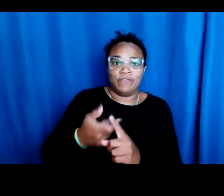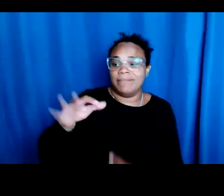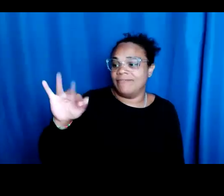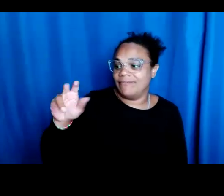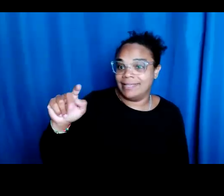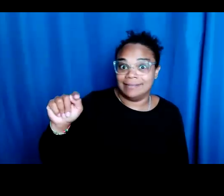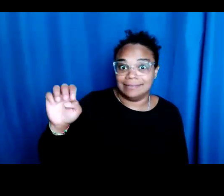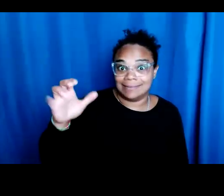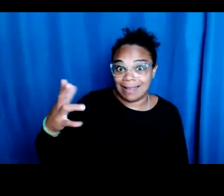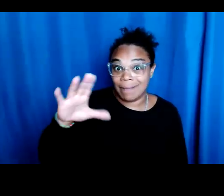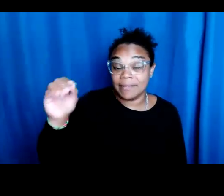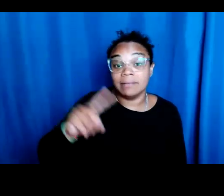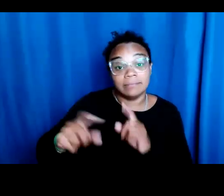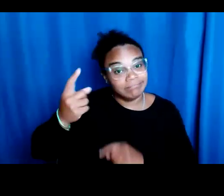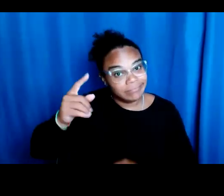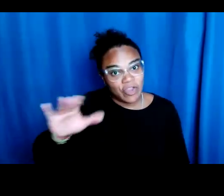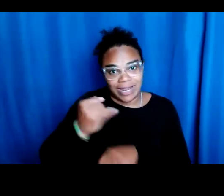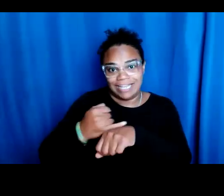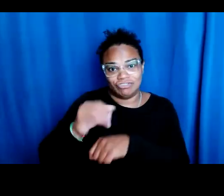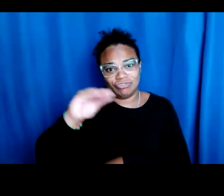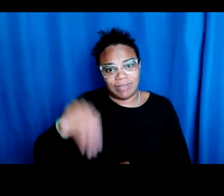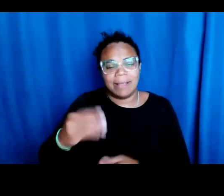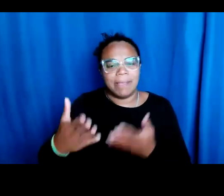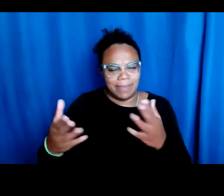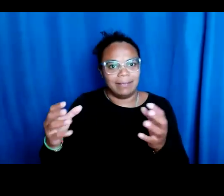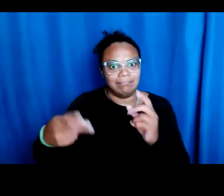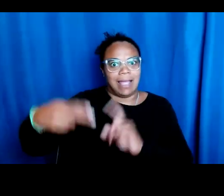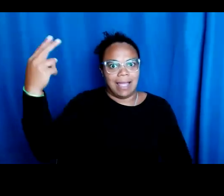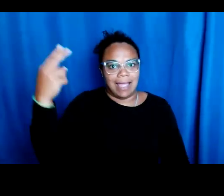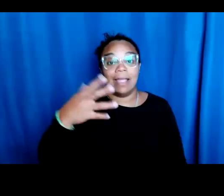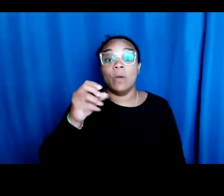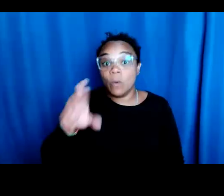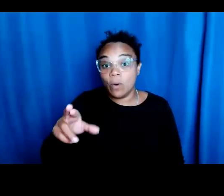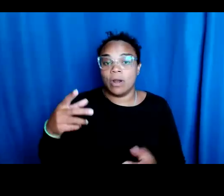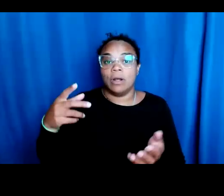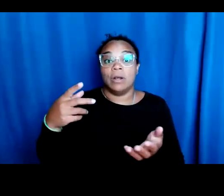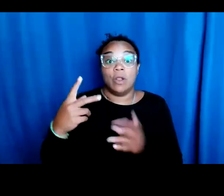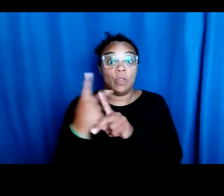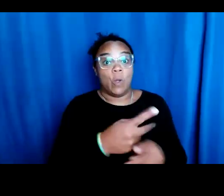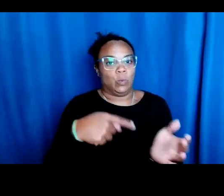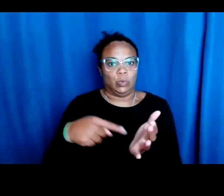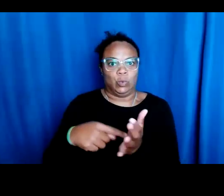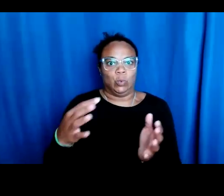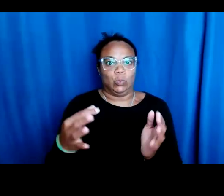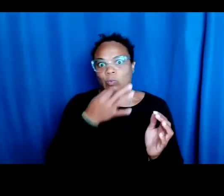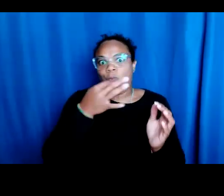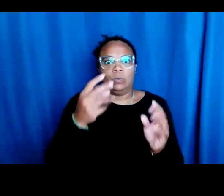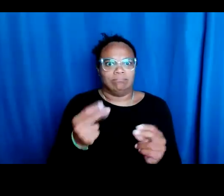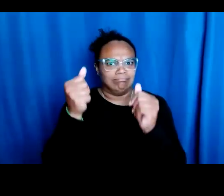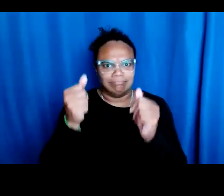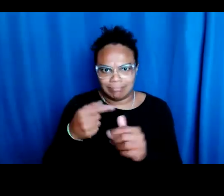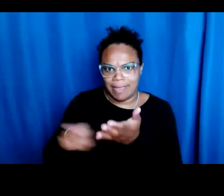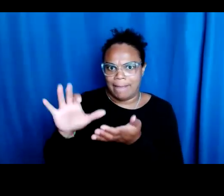rates may be higher and loans may be due sooner, which is not always the case. With fintechs, we just use the